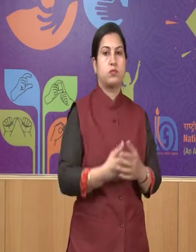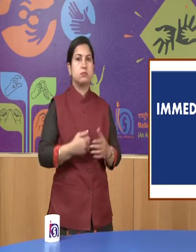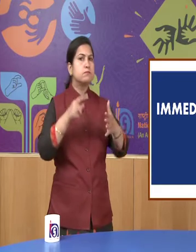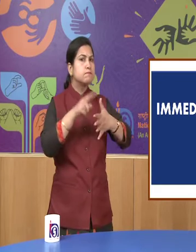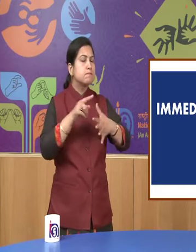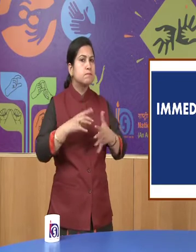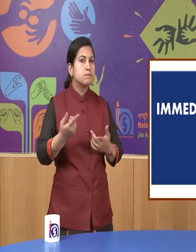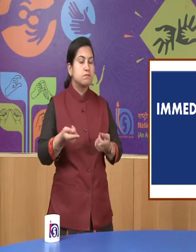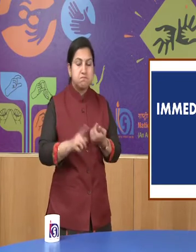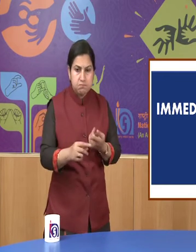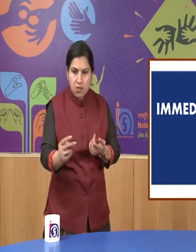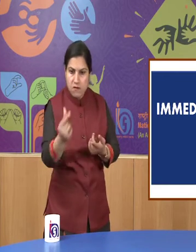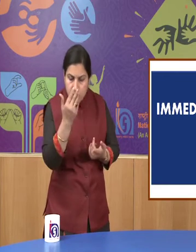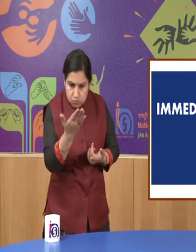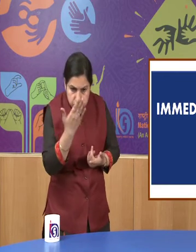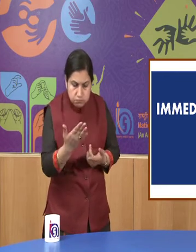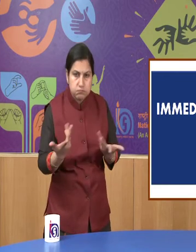This is immediate causes.